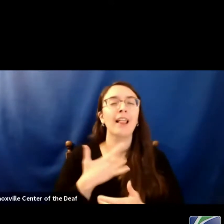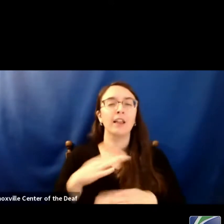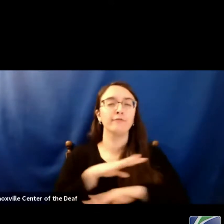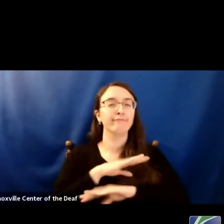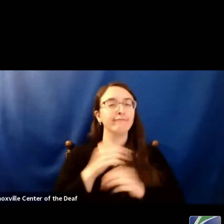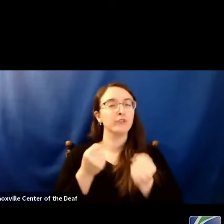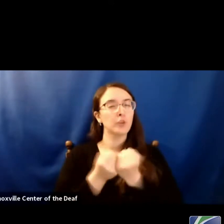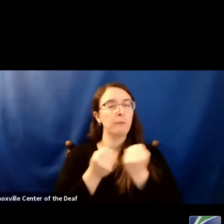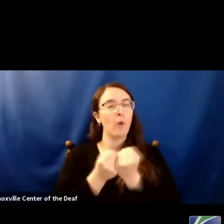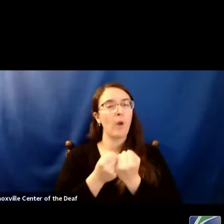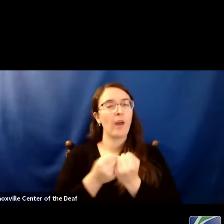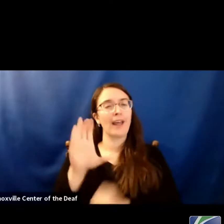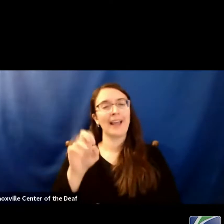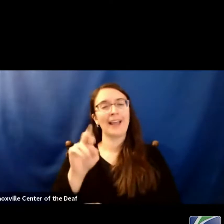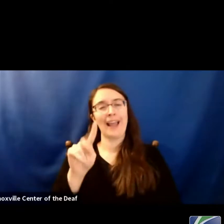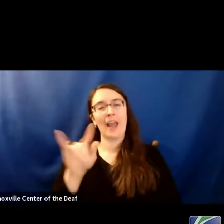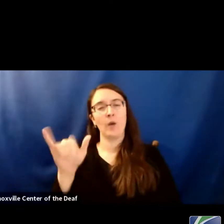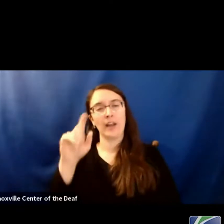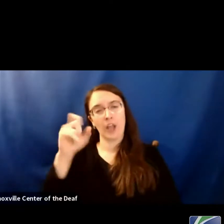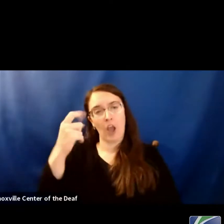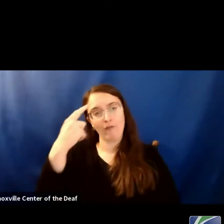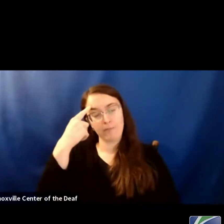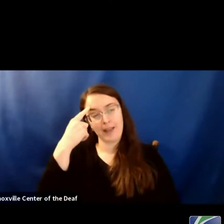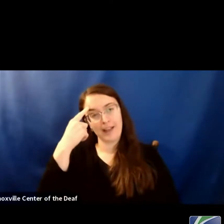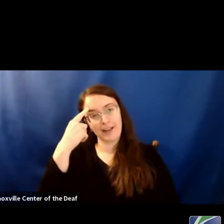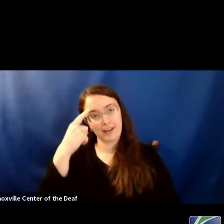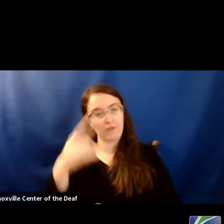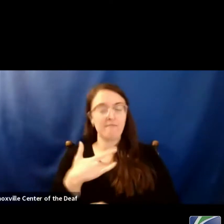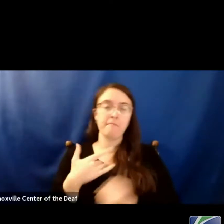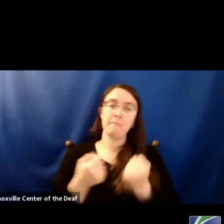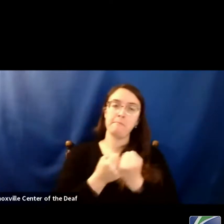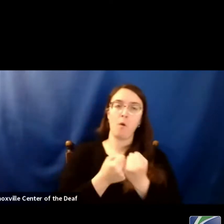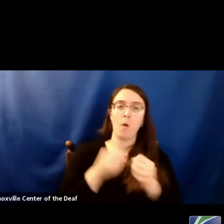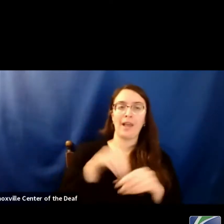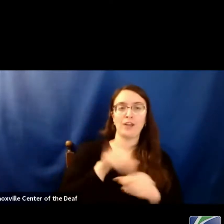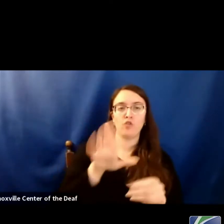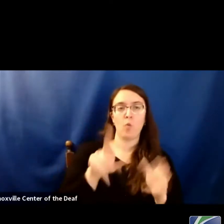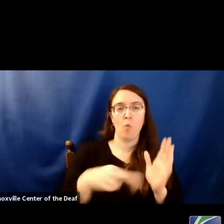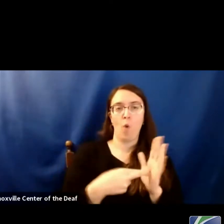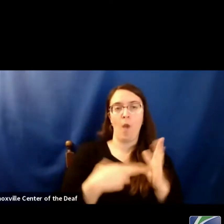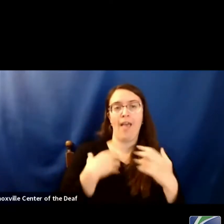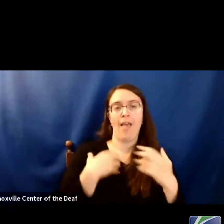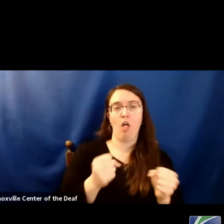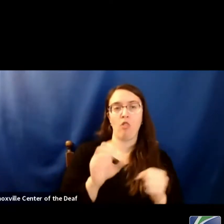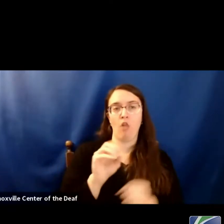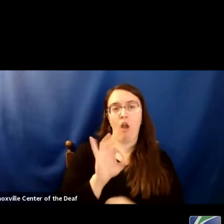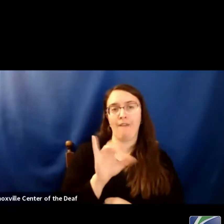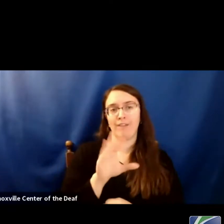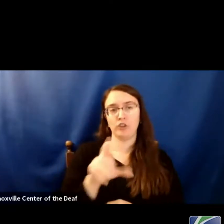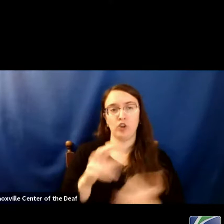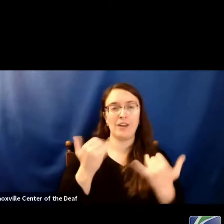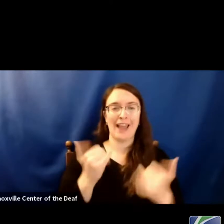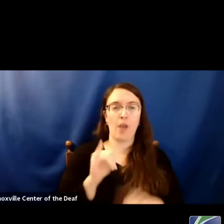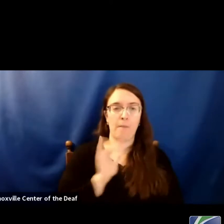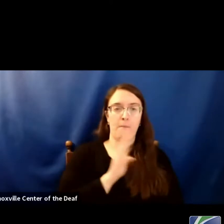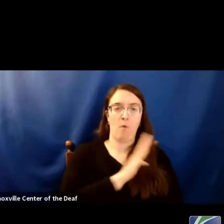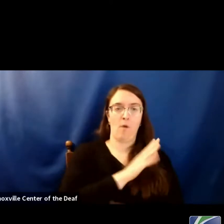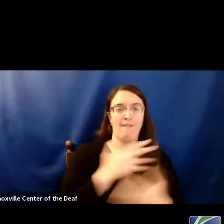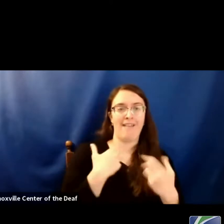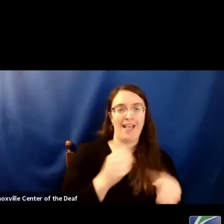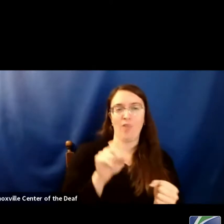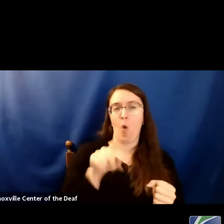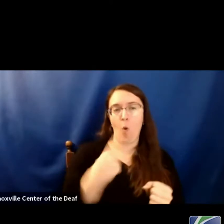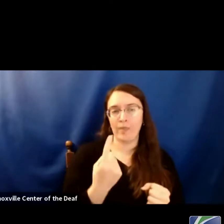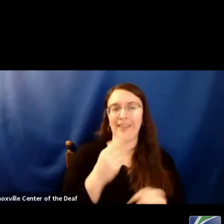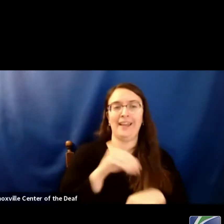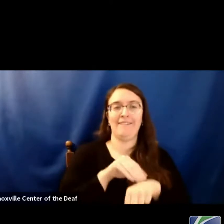by the county government in your capacity as the health officer, now that the Board of Health is strictly advisory? Well, what I will say